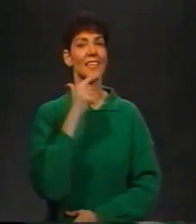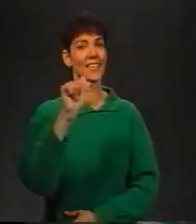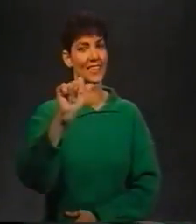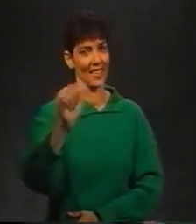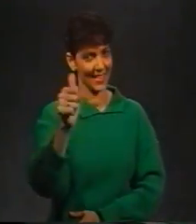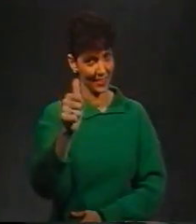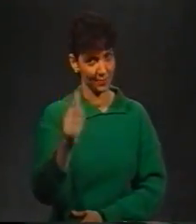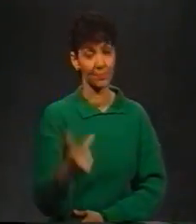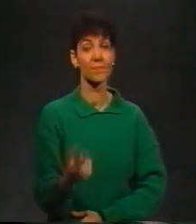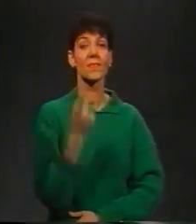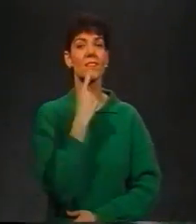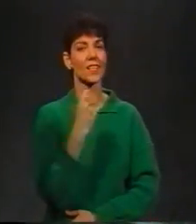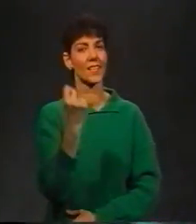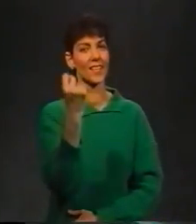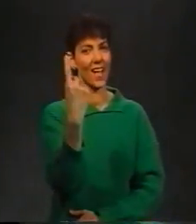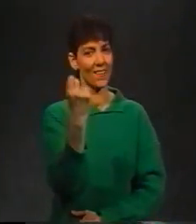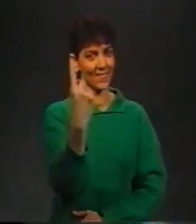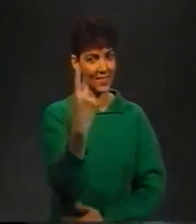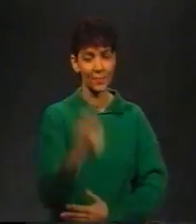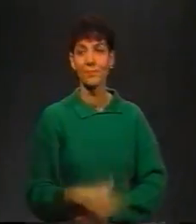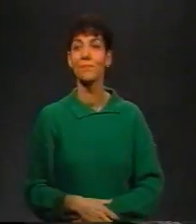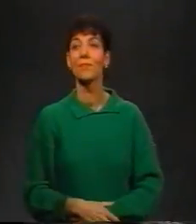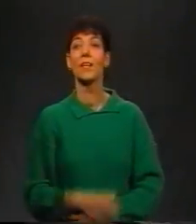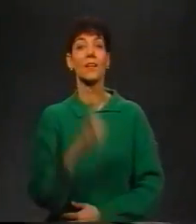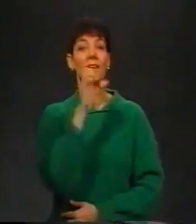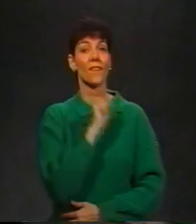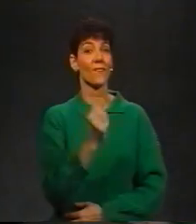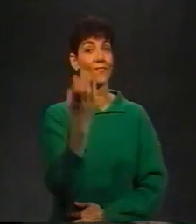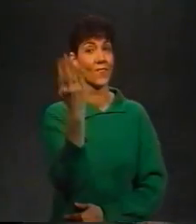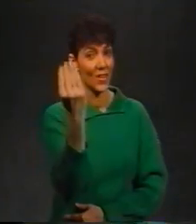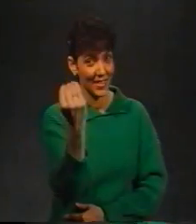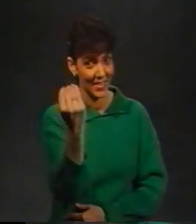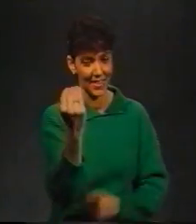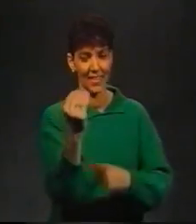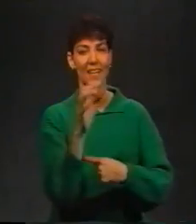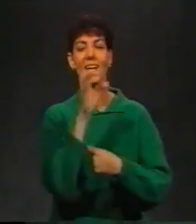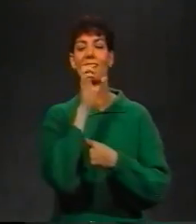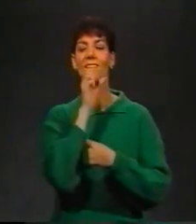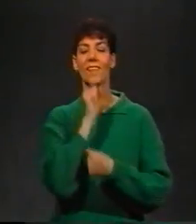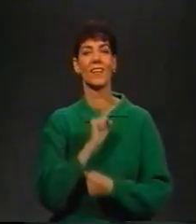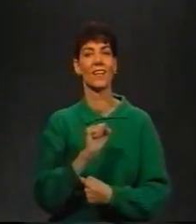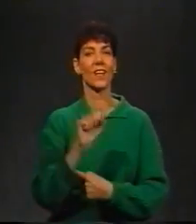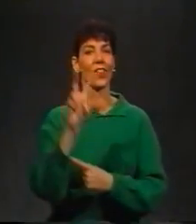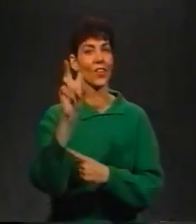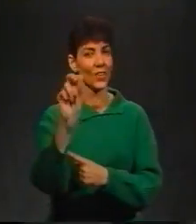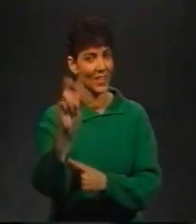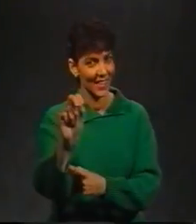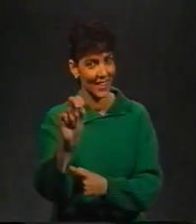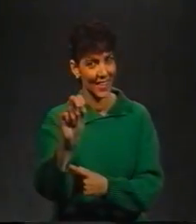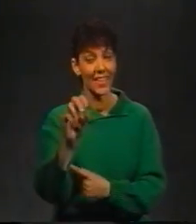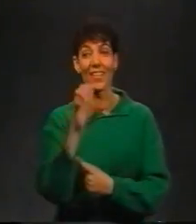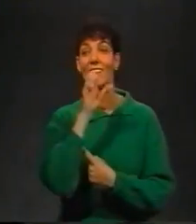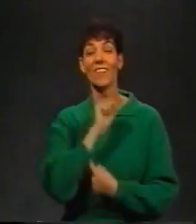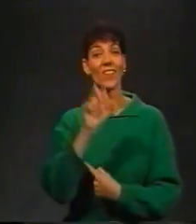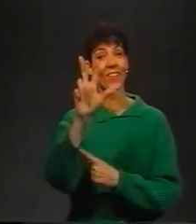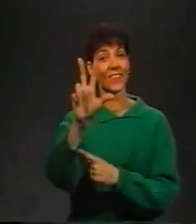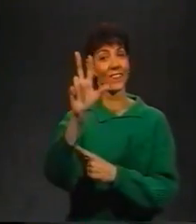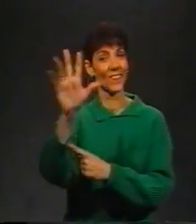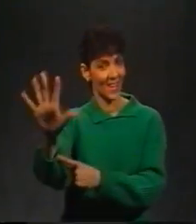the age of 9, the index finger, or the sign meaning age, precedes the number sign. When